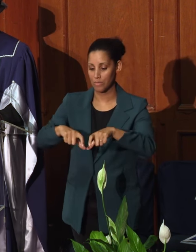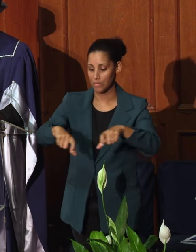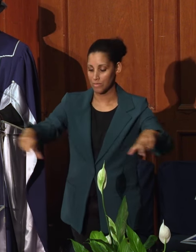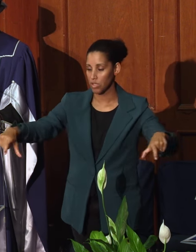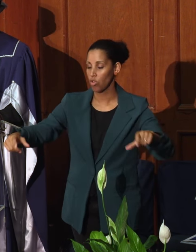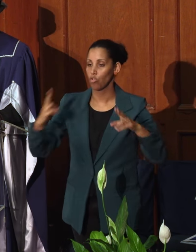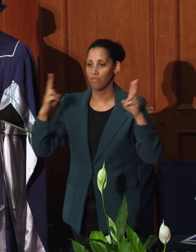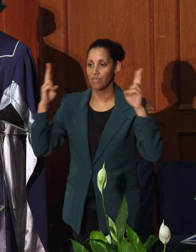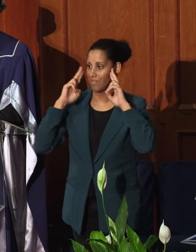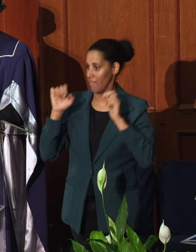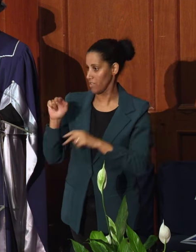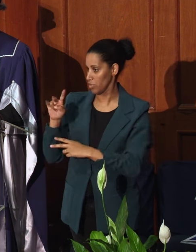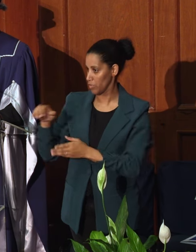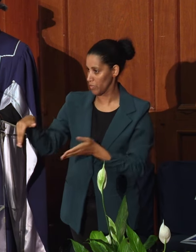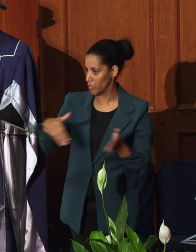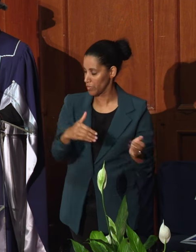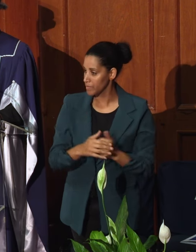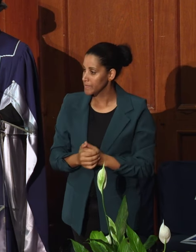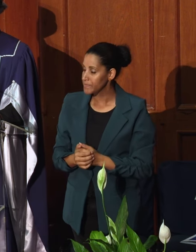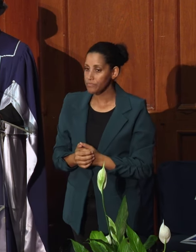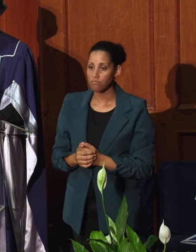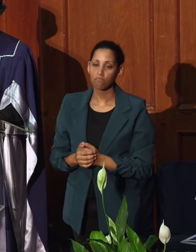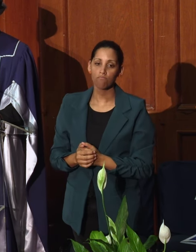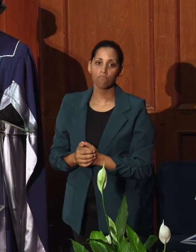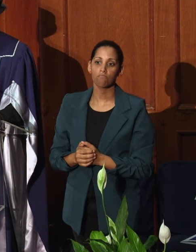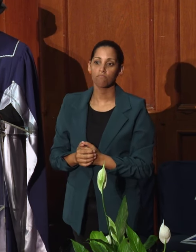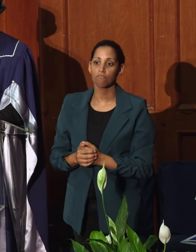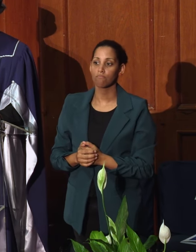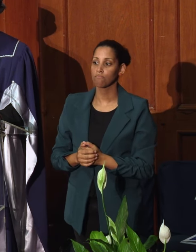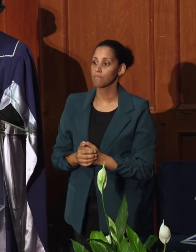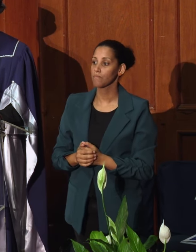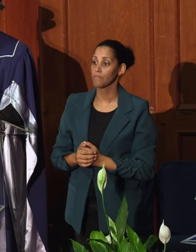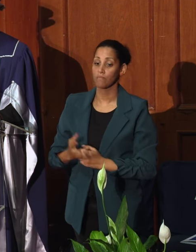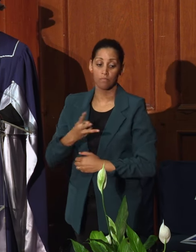as University Avenue. The presiding officer